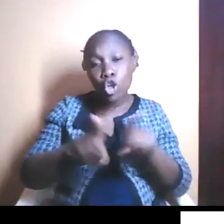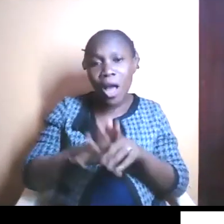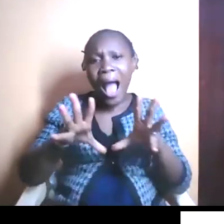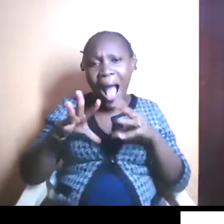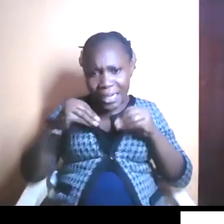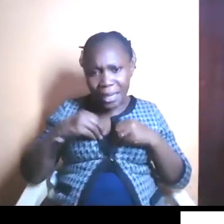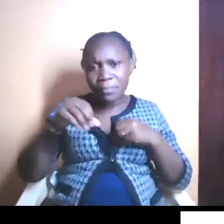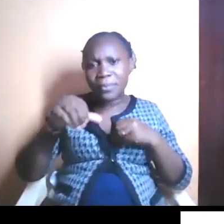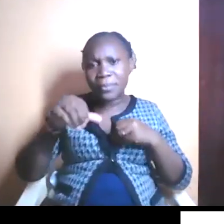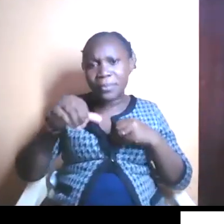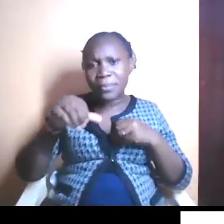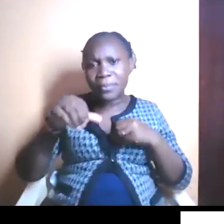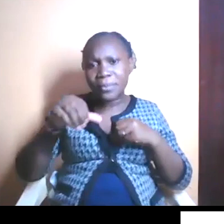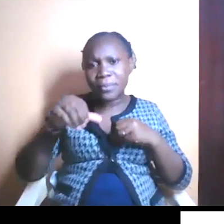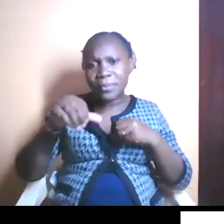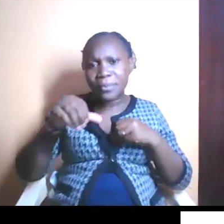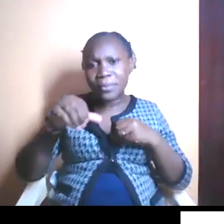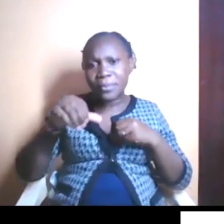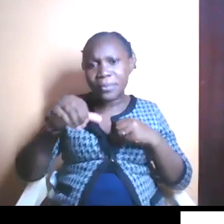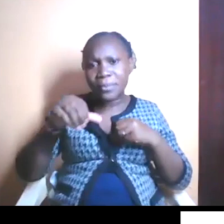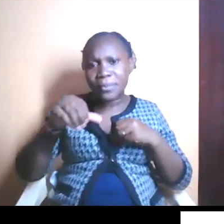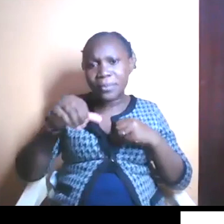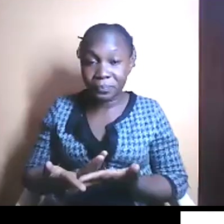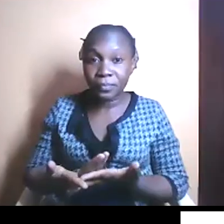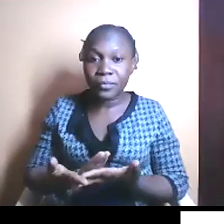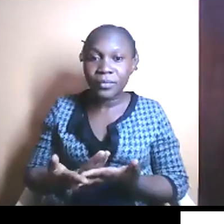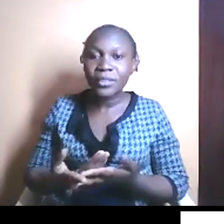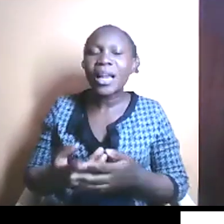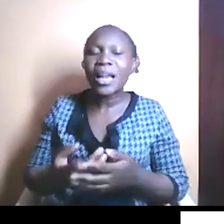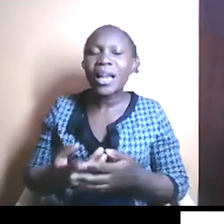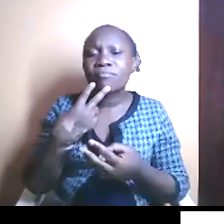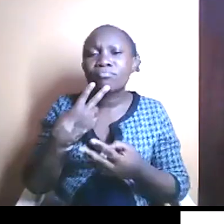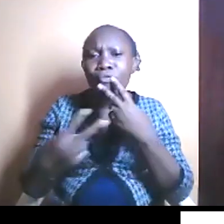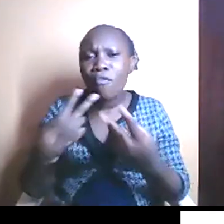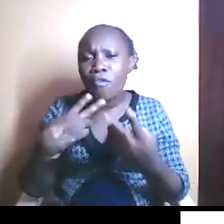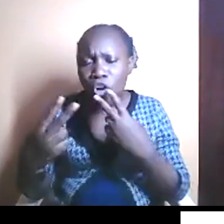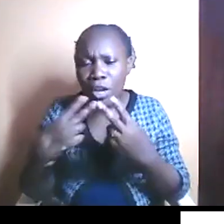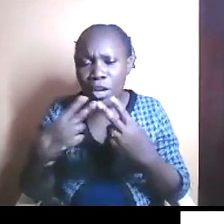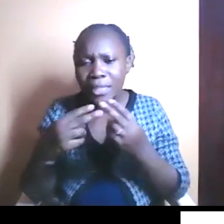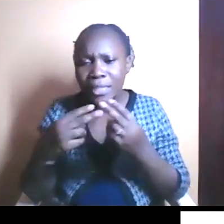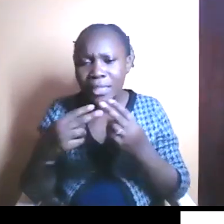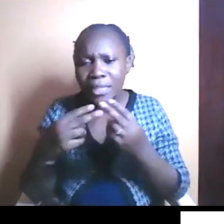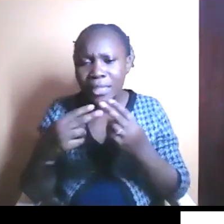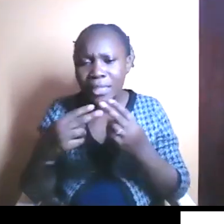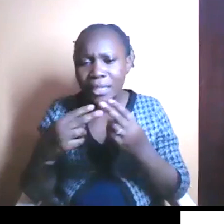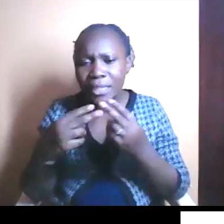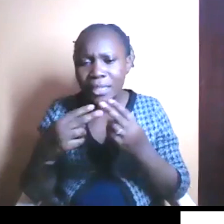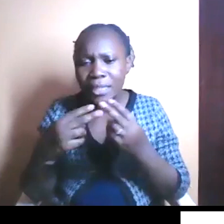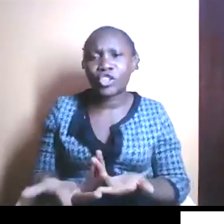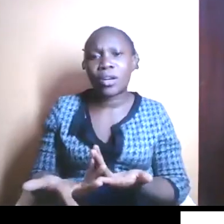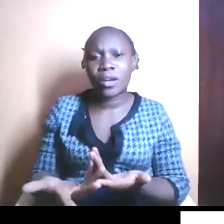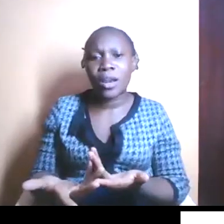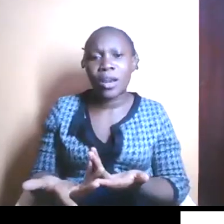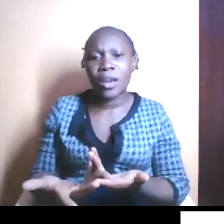praise, appreciation, affirmation, approval, acknowledgement, recognition, validation. Leave people feeling great